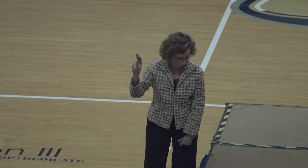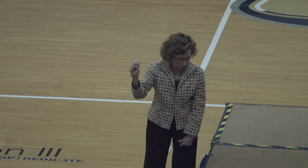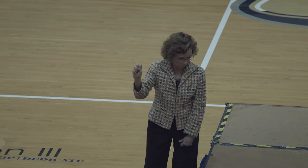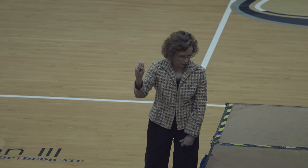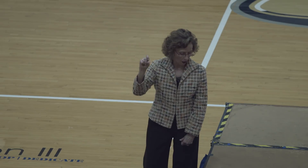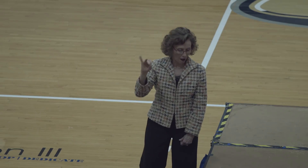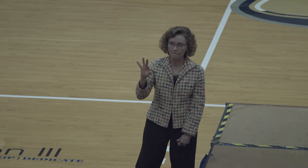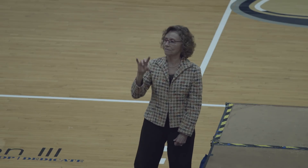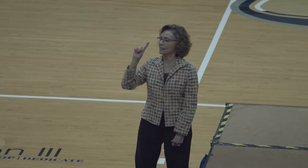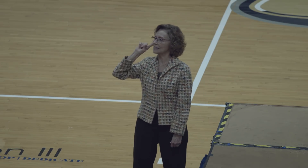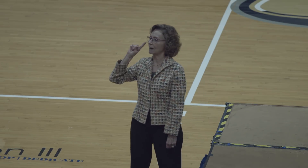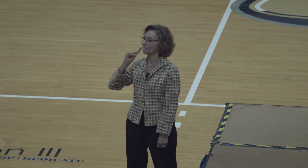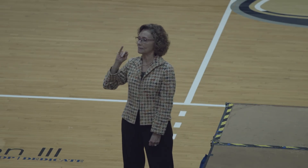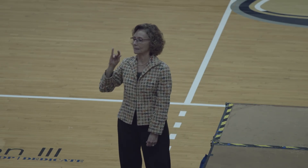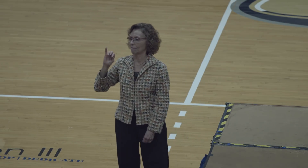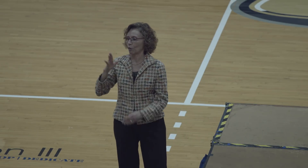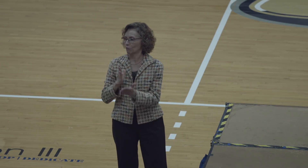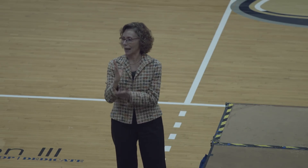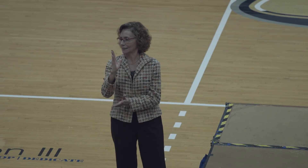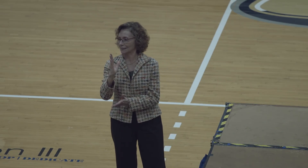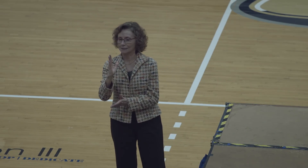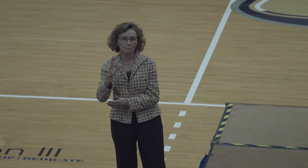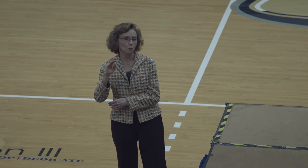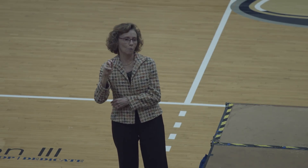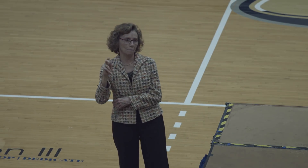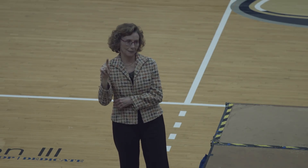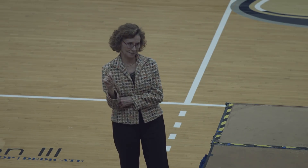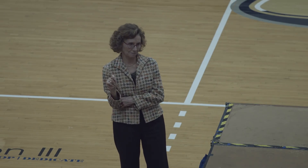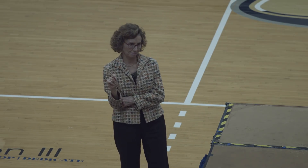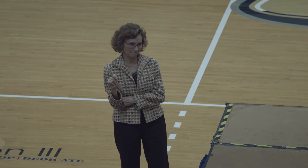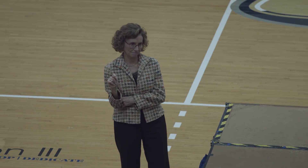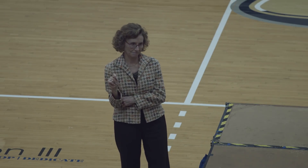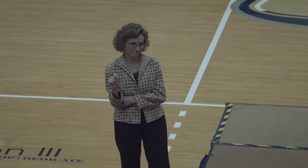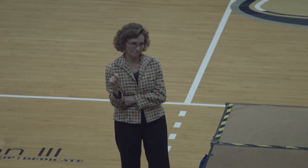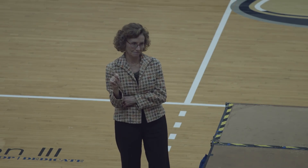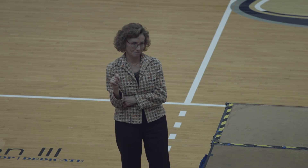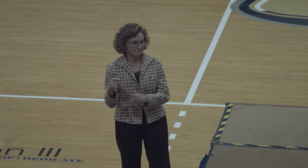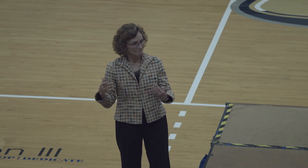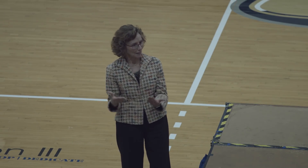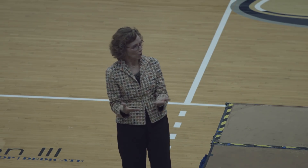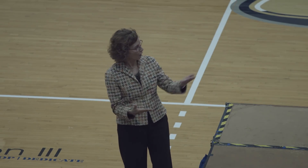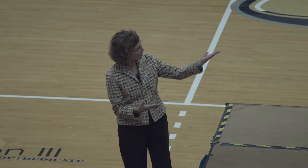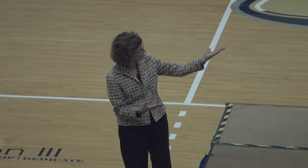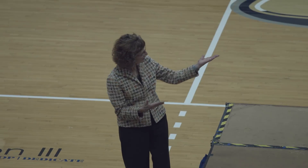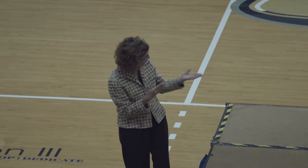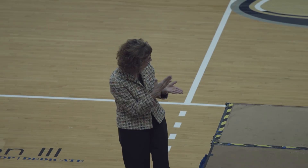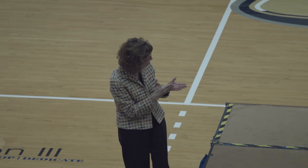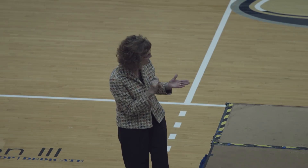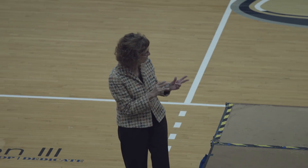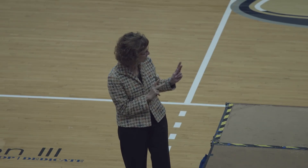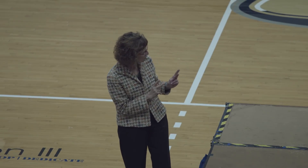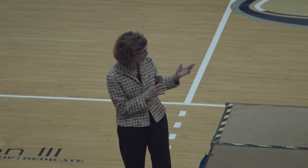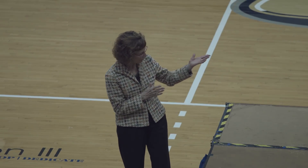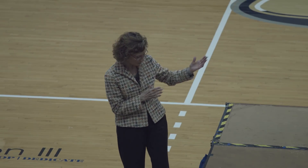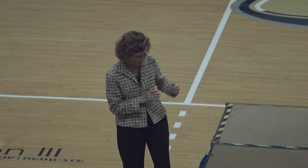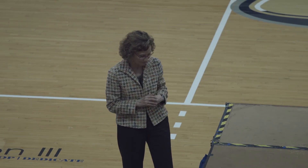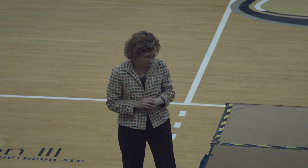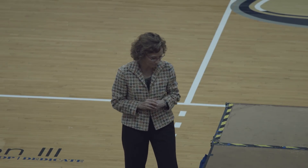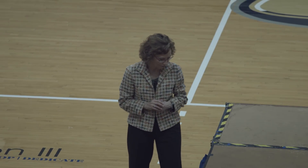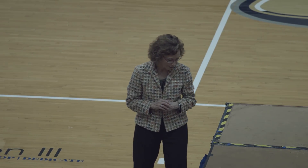the backbone of the deaf civil rights movement. And here are just some of